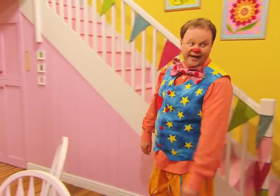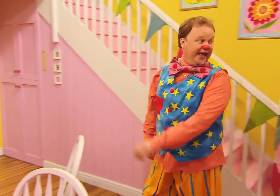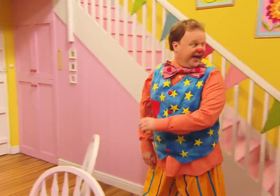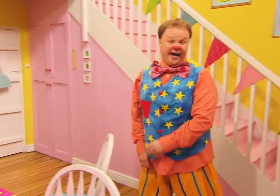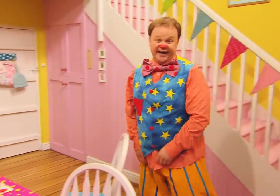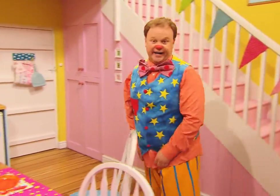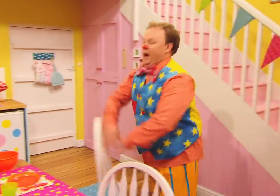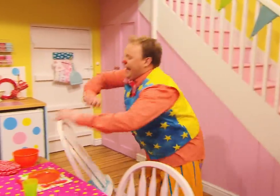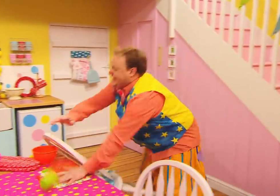I don't know.